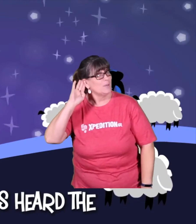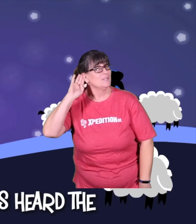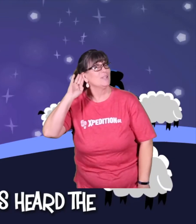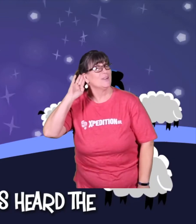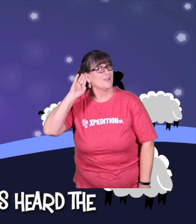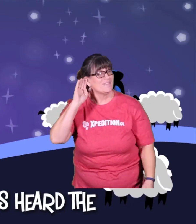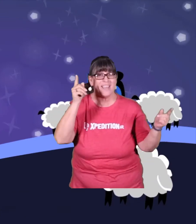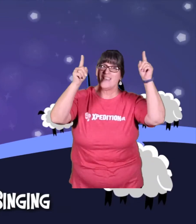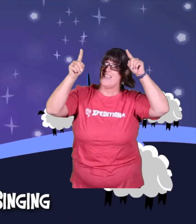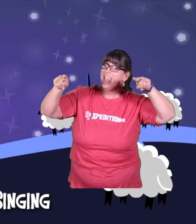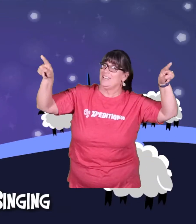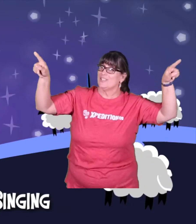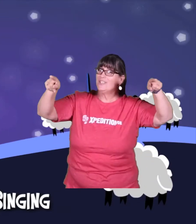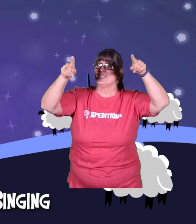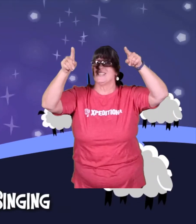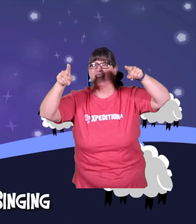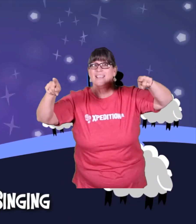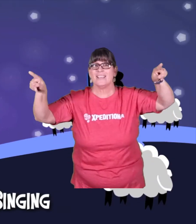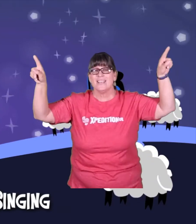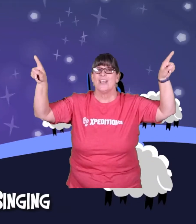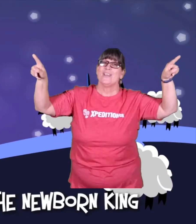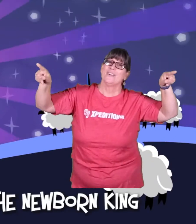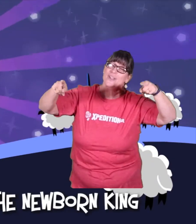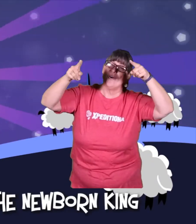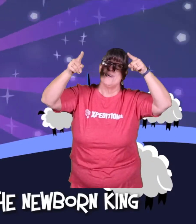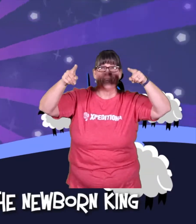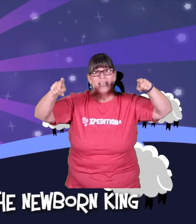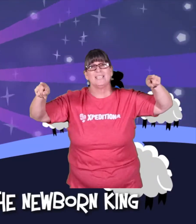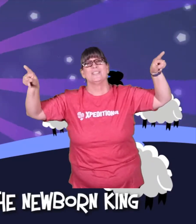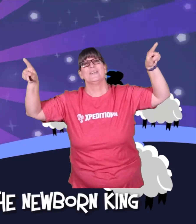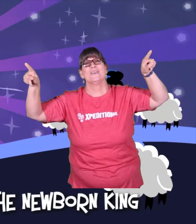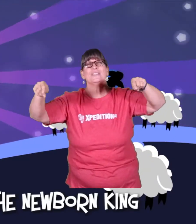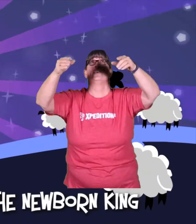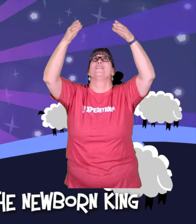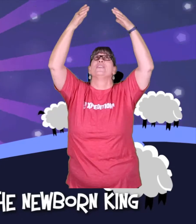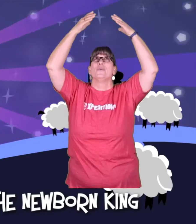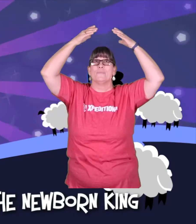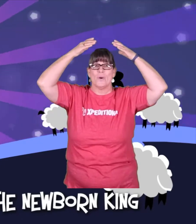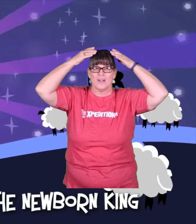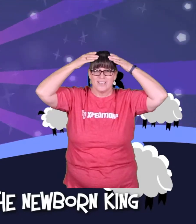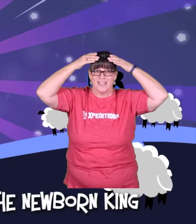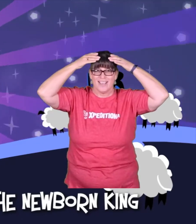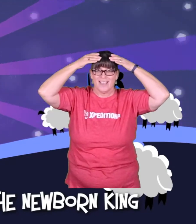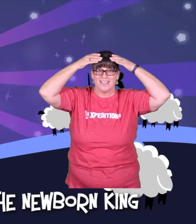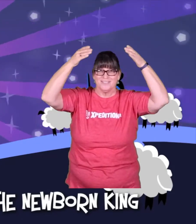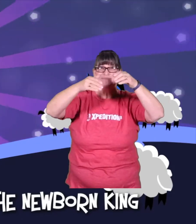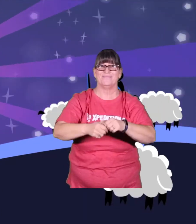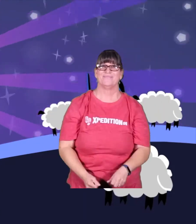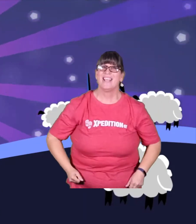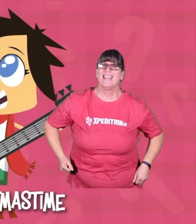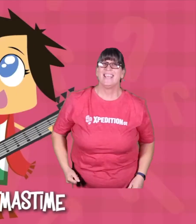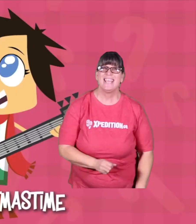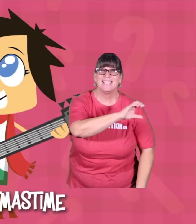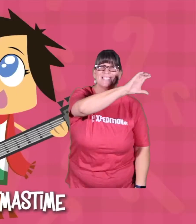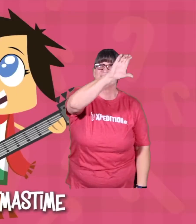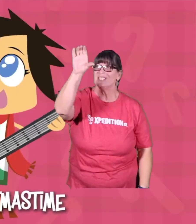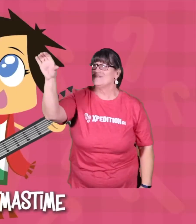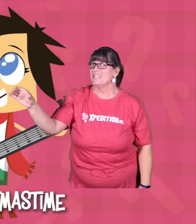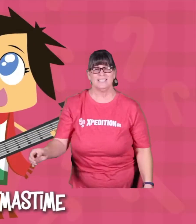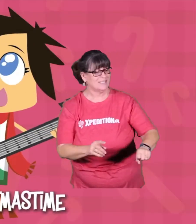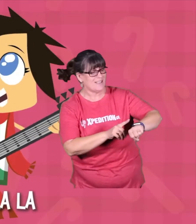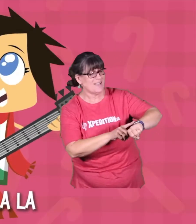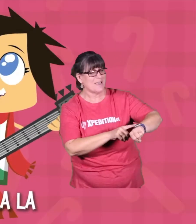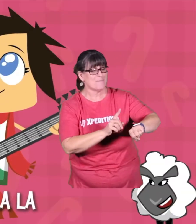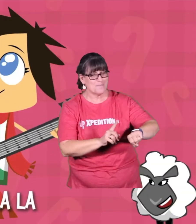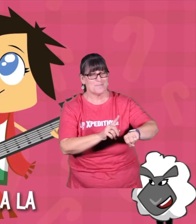shepherds heard the angels singing Glory to God for the newborn king It's